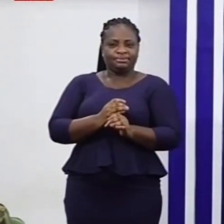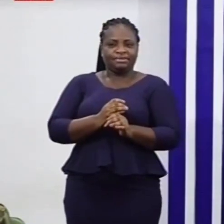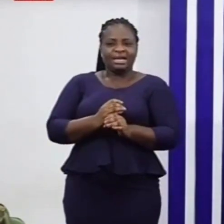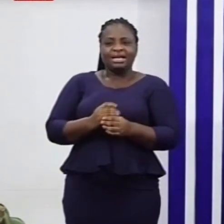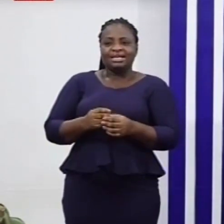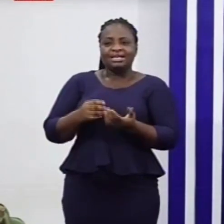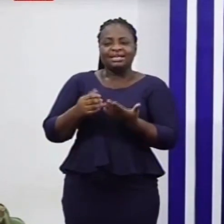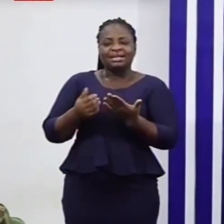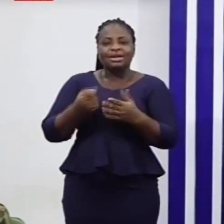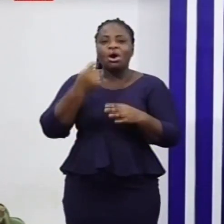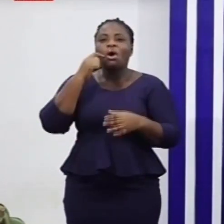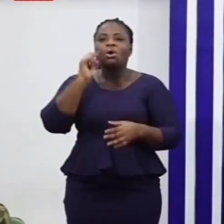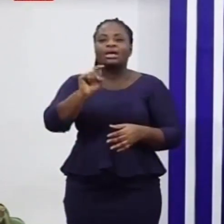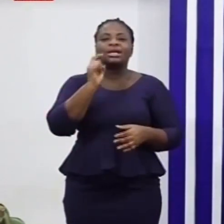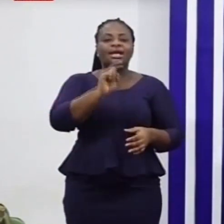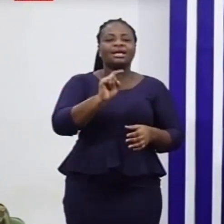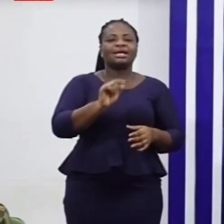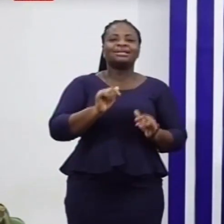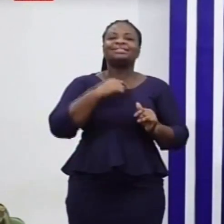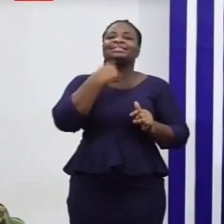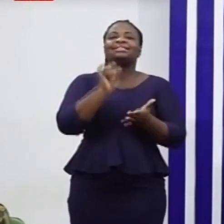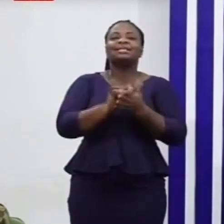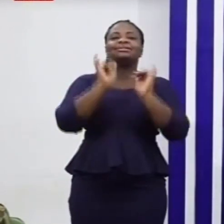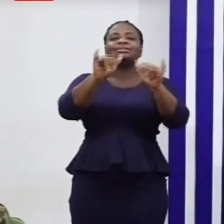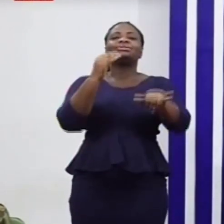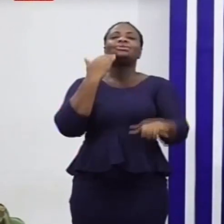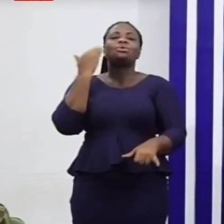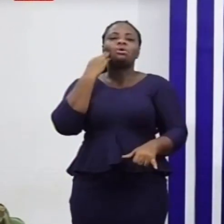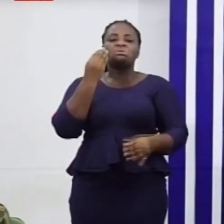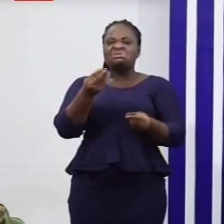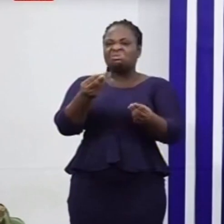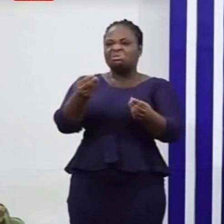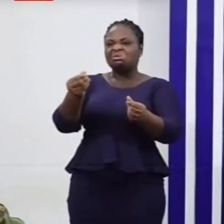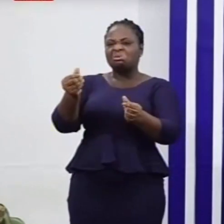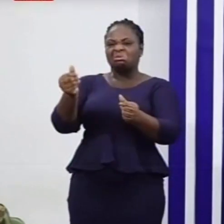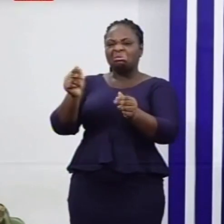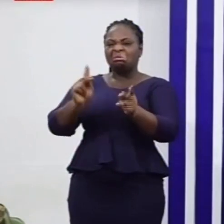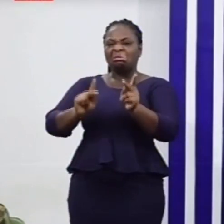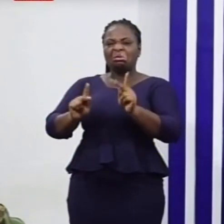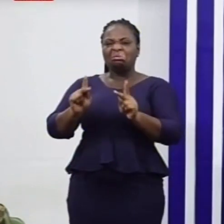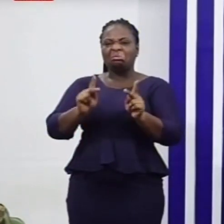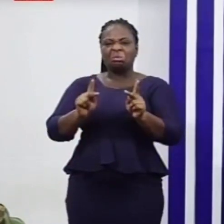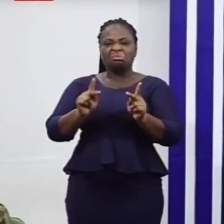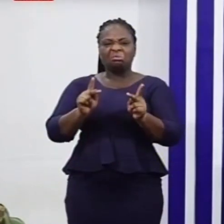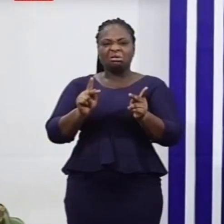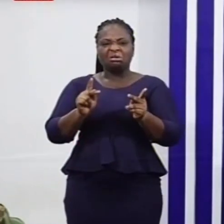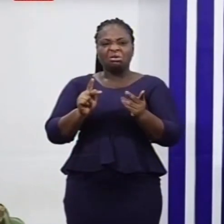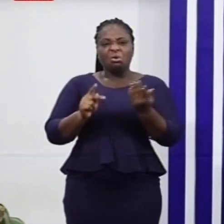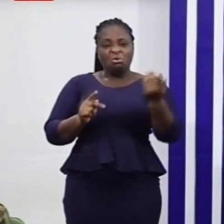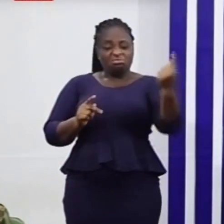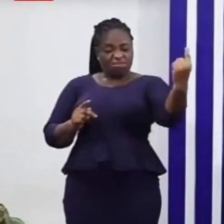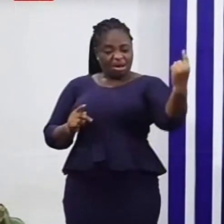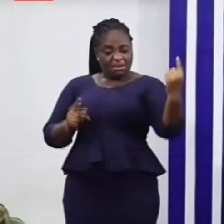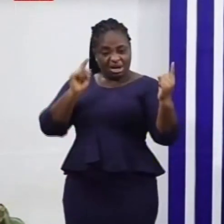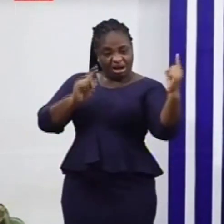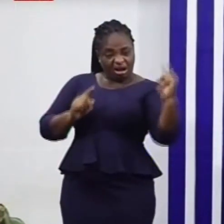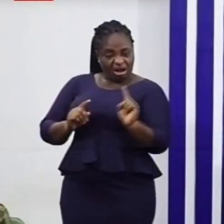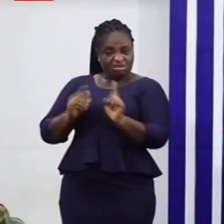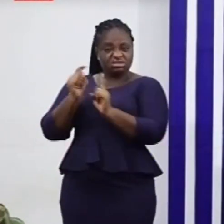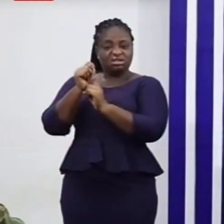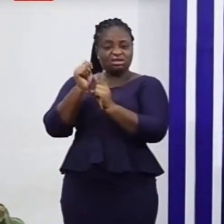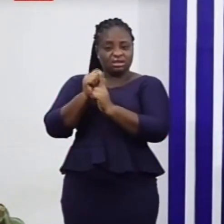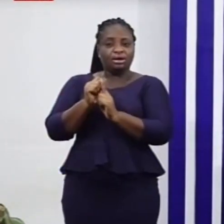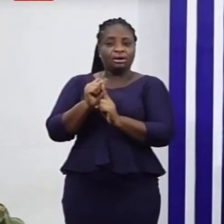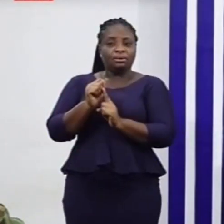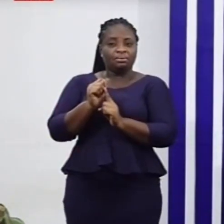instructions I didn't mind, and I so be Antinefi, you know, ye disunipaka cra now more. Akwenya se ombe ba kroma be bibi no omumra no